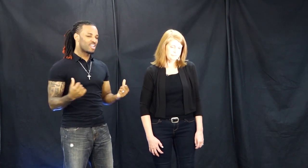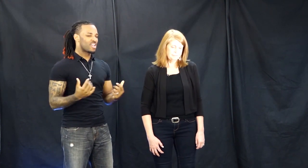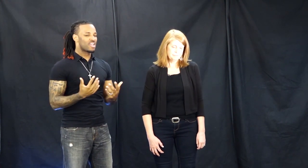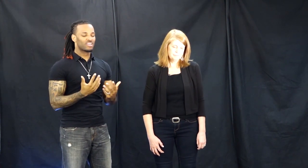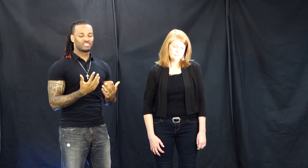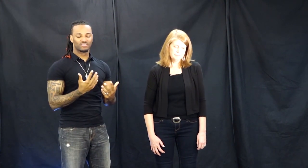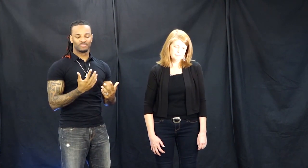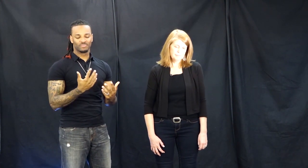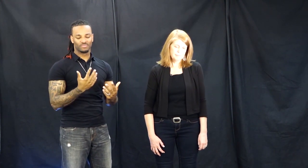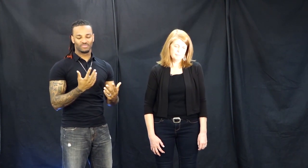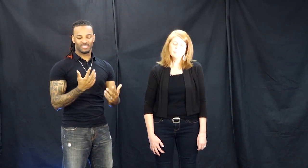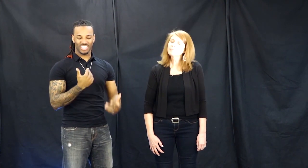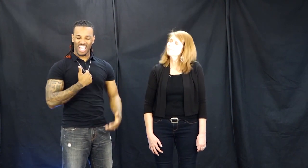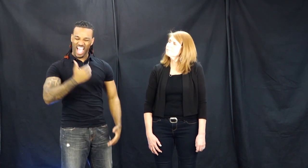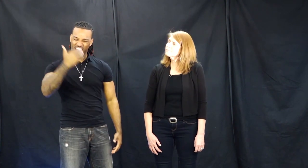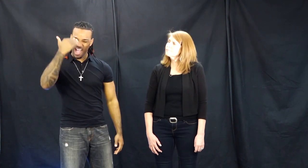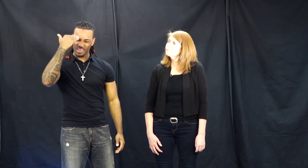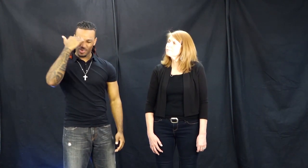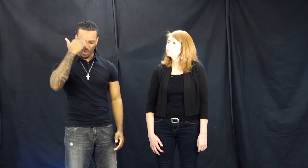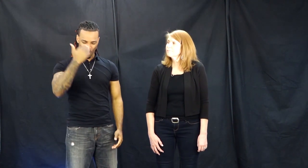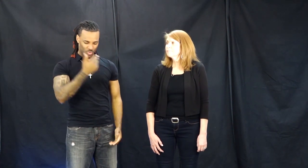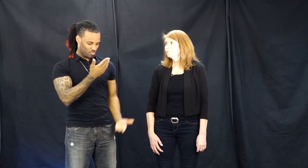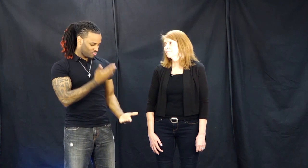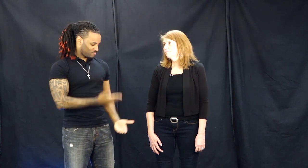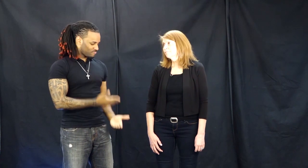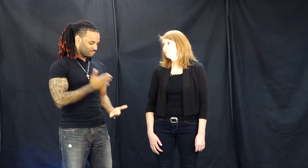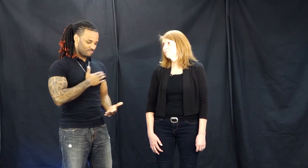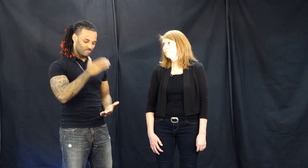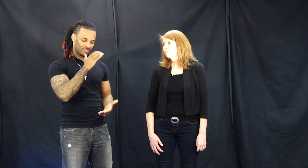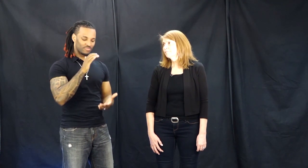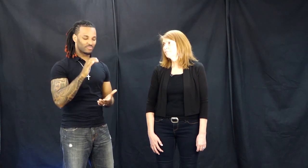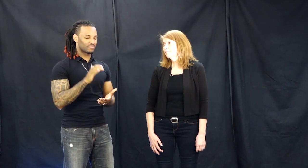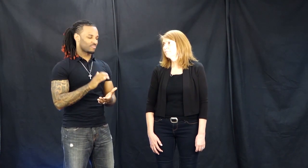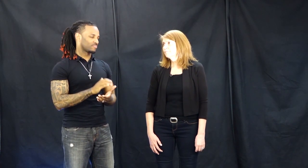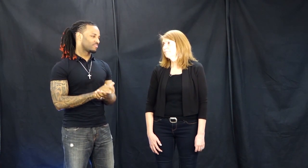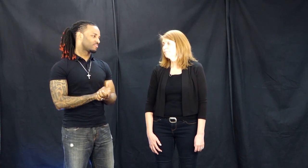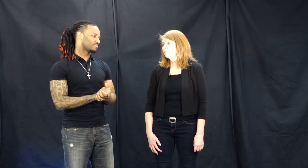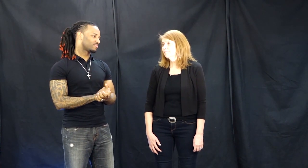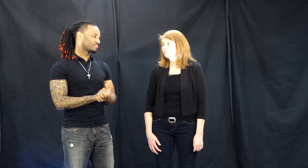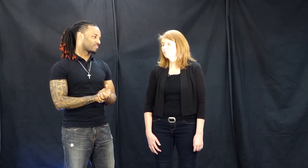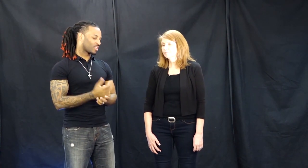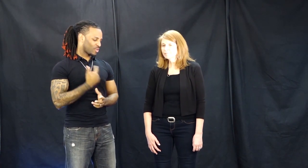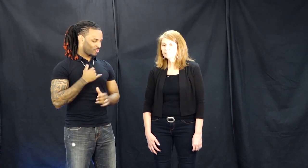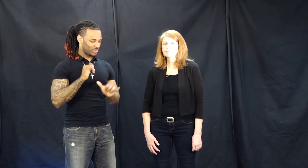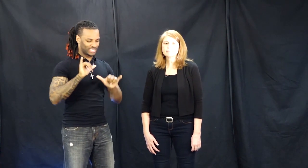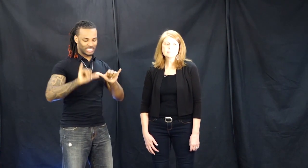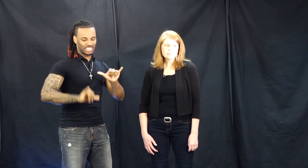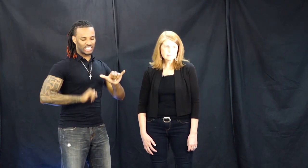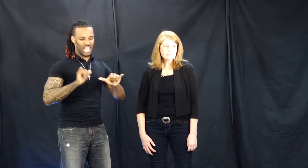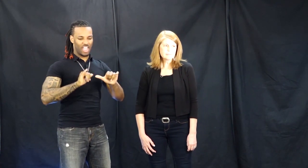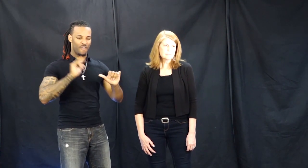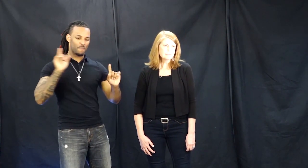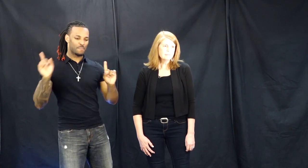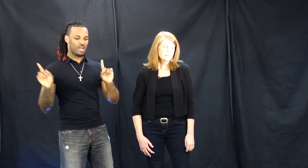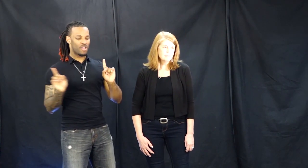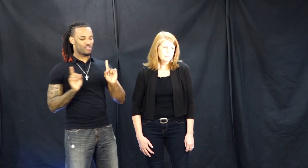afraid. I know who I married. Just let me stay here by